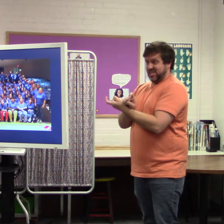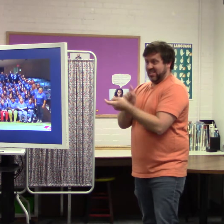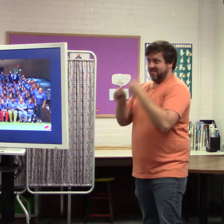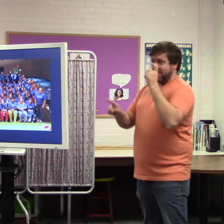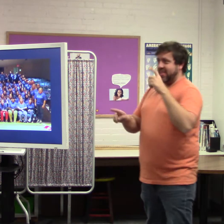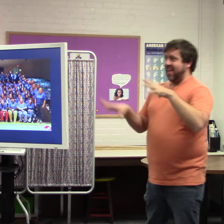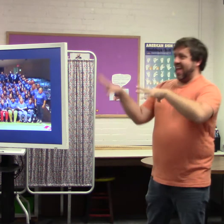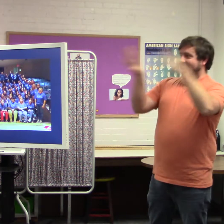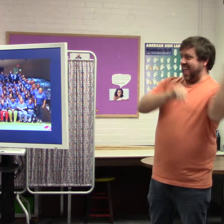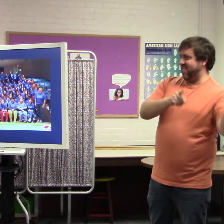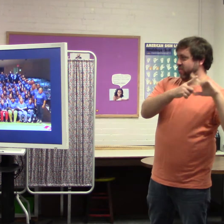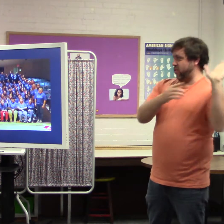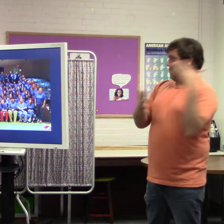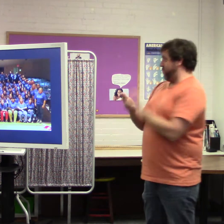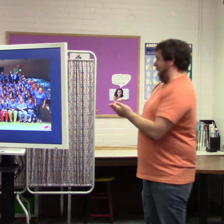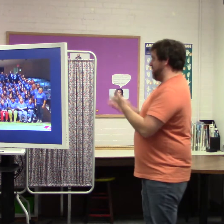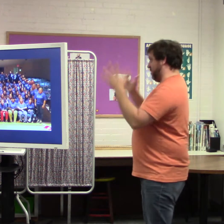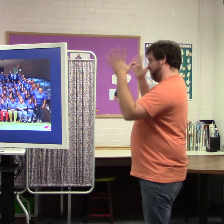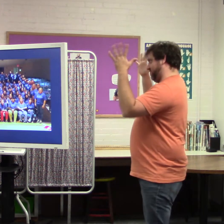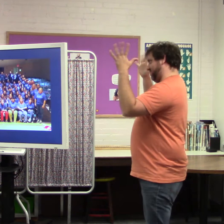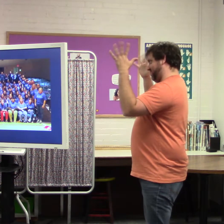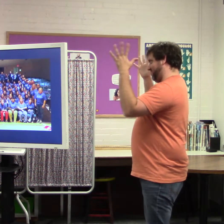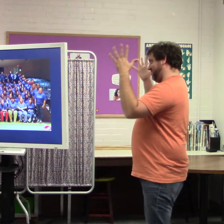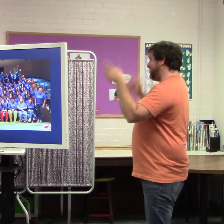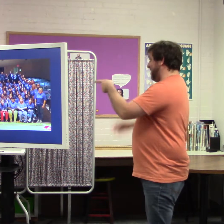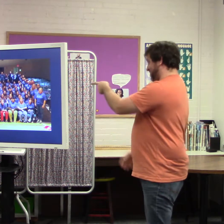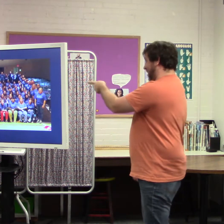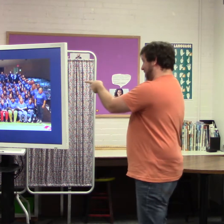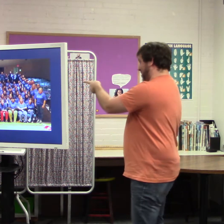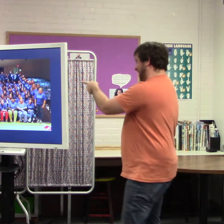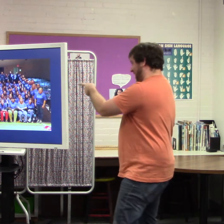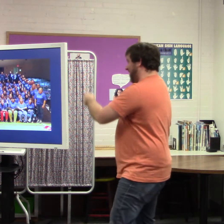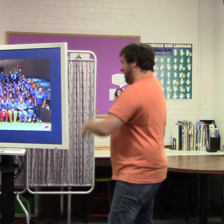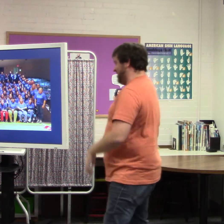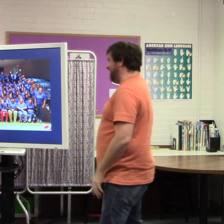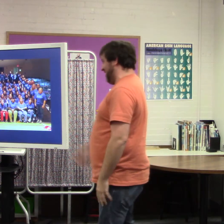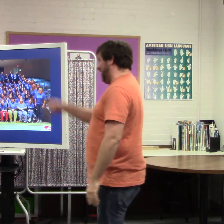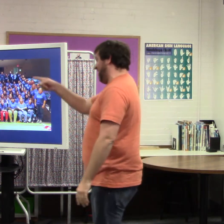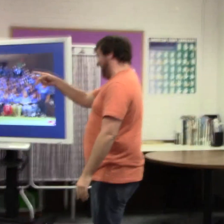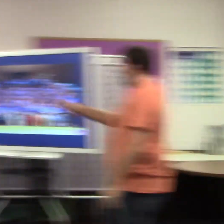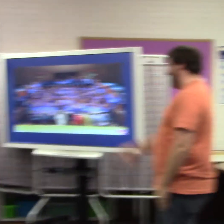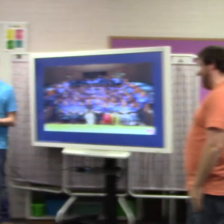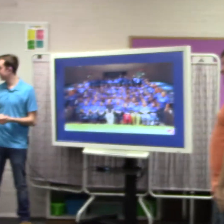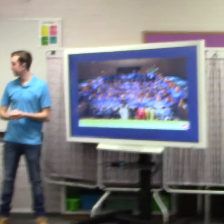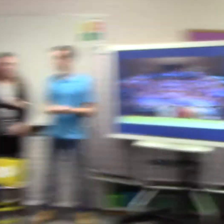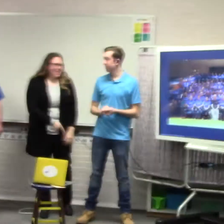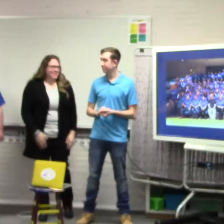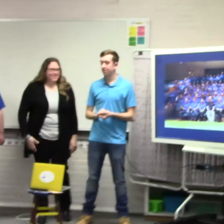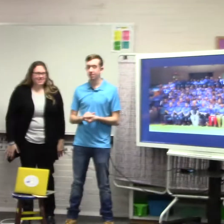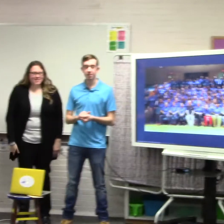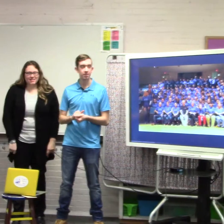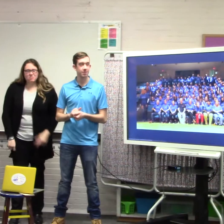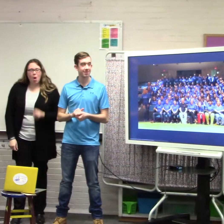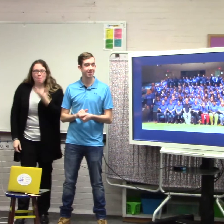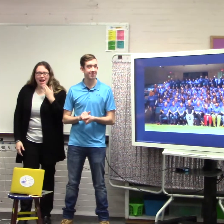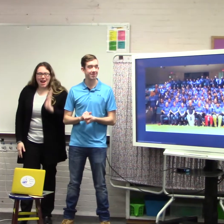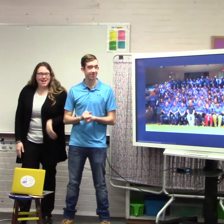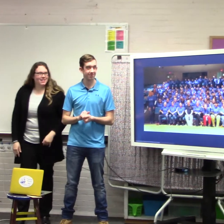drastic change from when they left to when they came back. It was amazing. I would like to go back. I'd like to go back and see all my friends